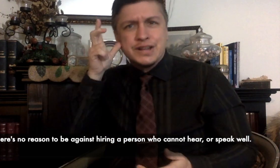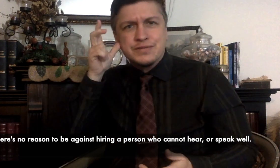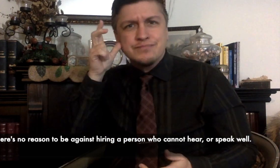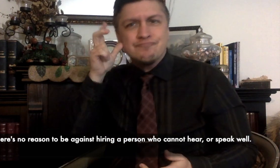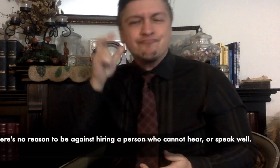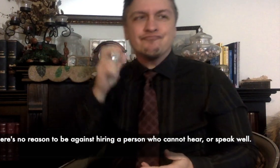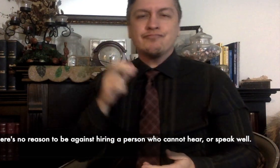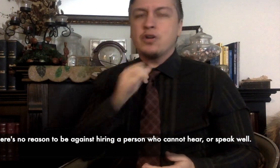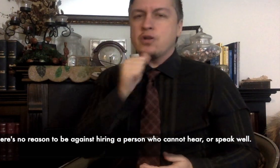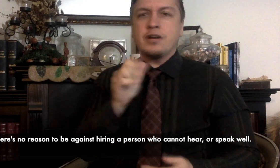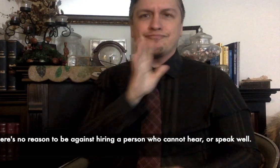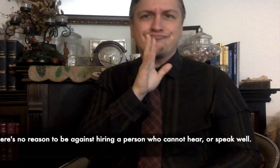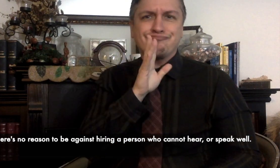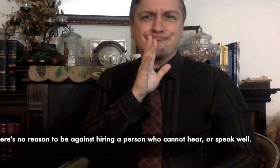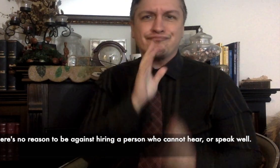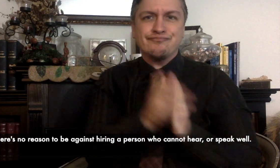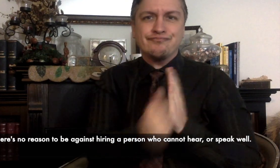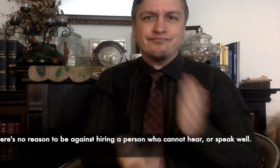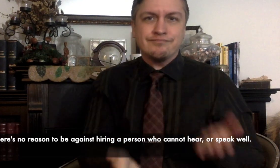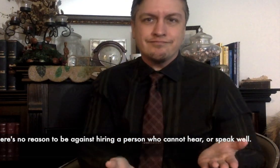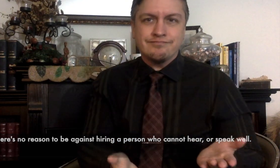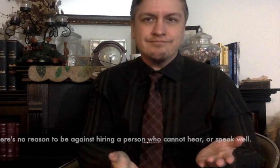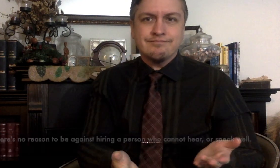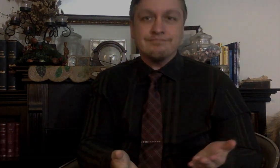hear, who cannot speak good.